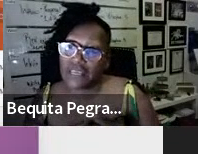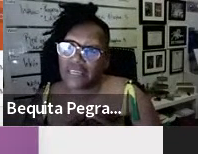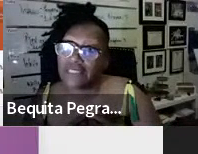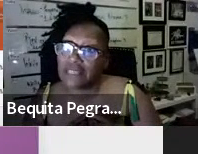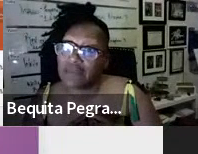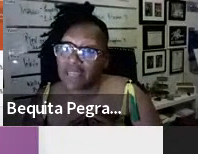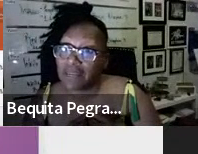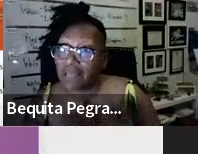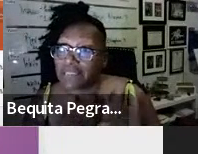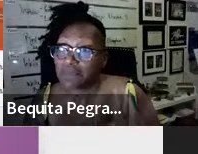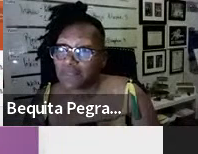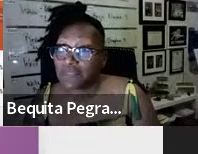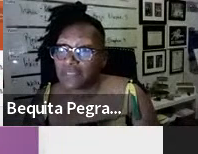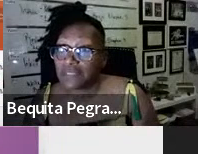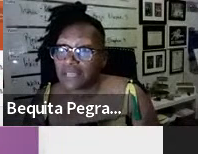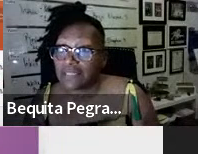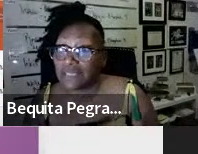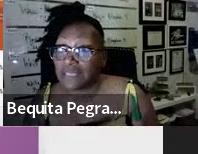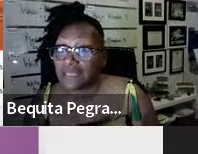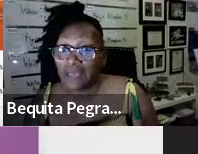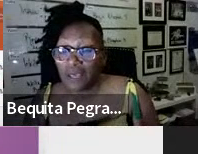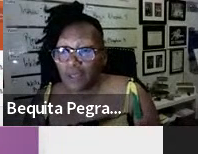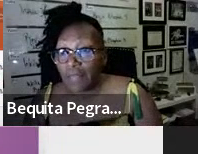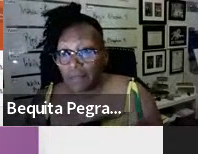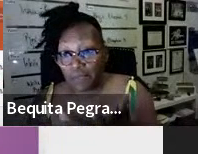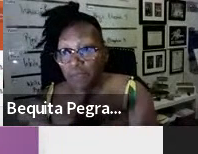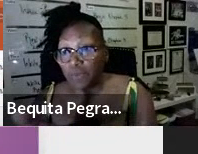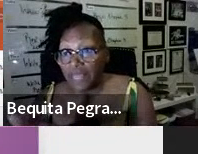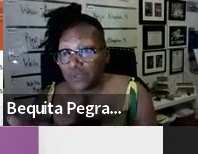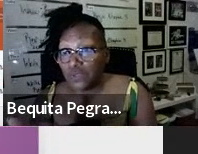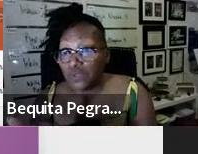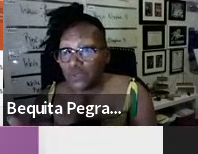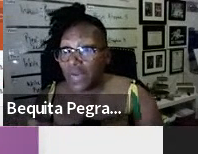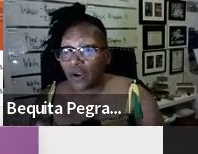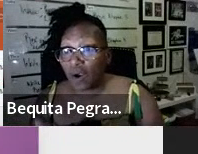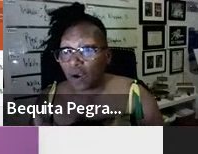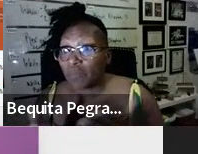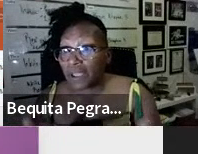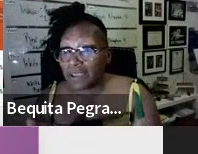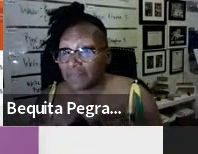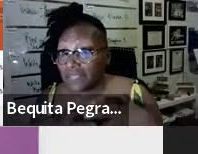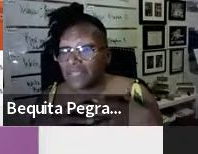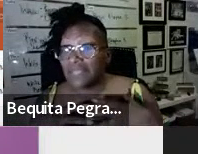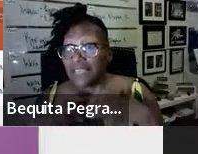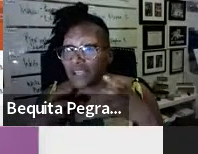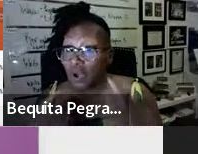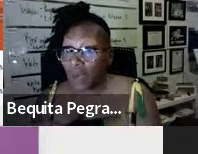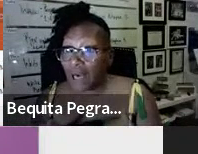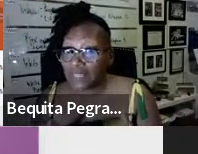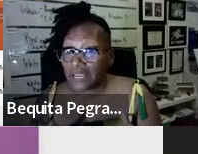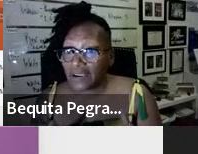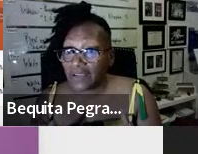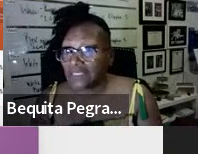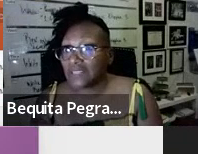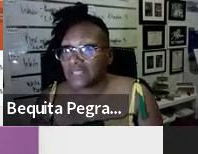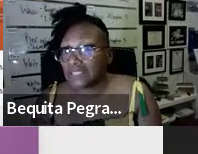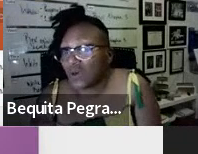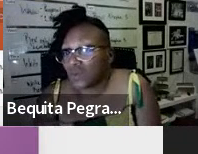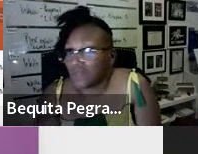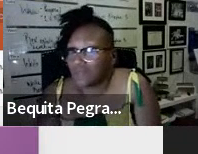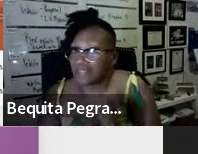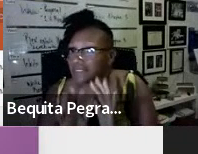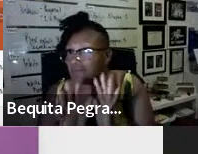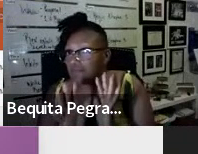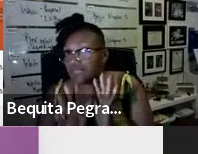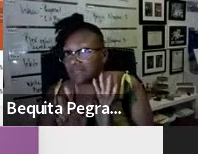And so they get intimidated by some of the things that they see, like people like you do that are brave and can go out there. So then they say,